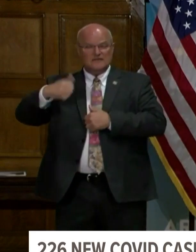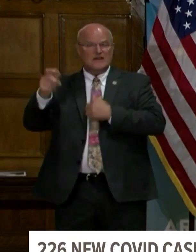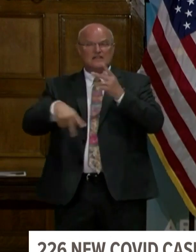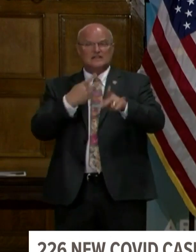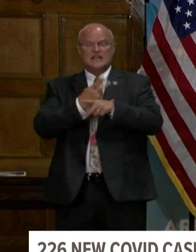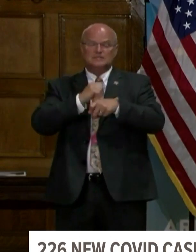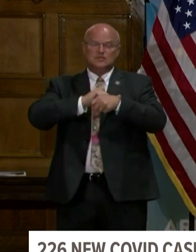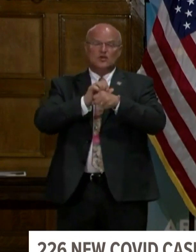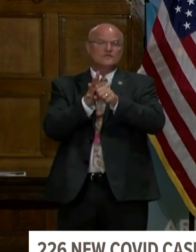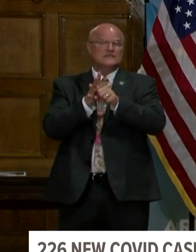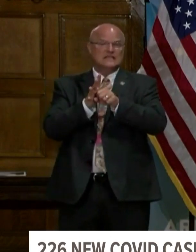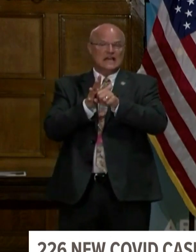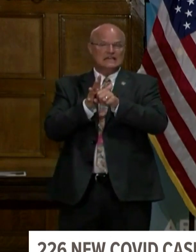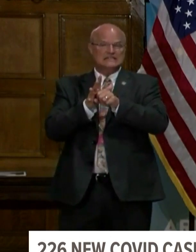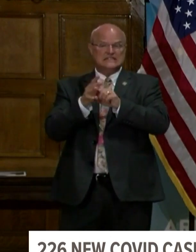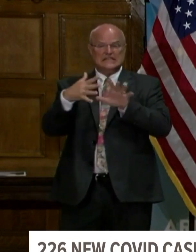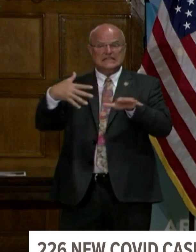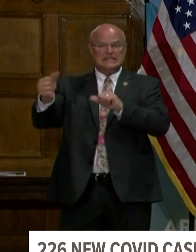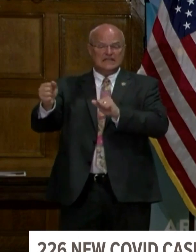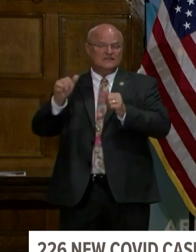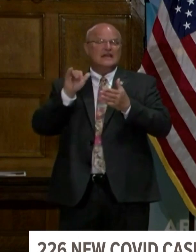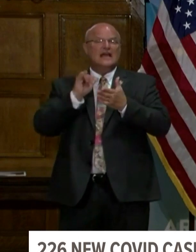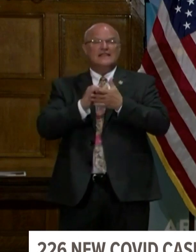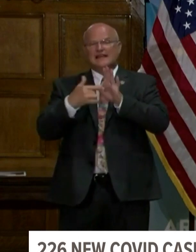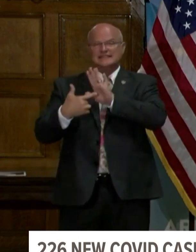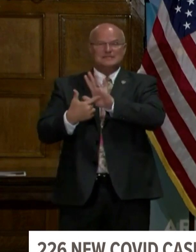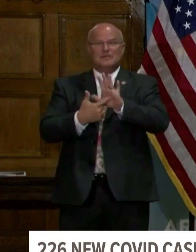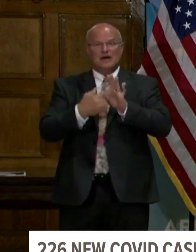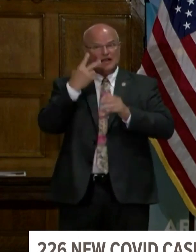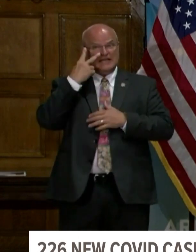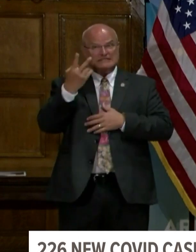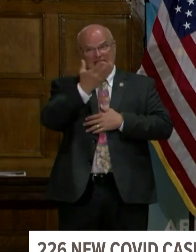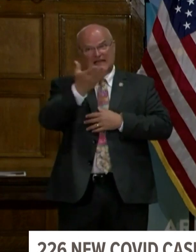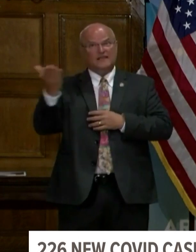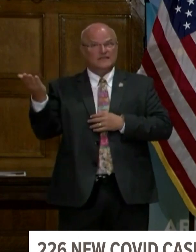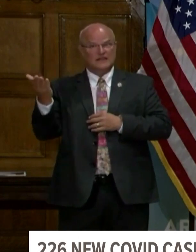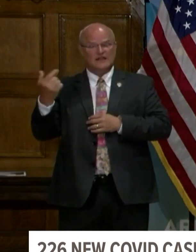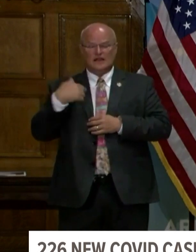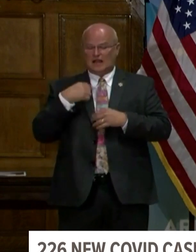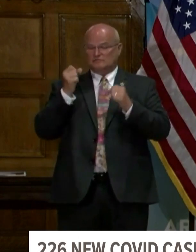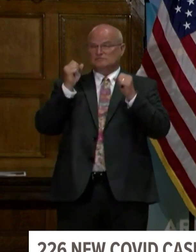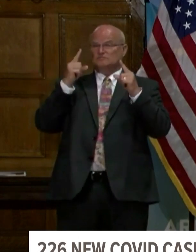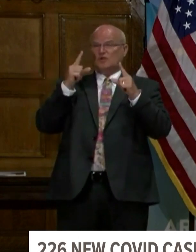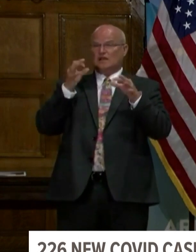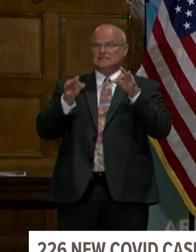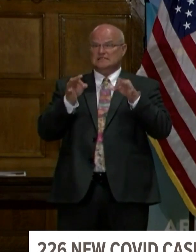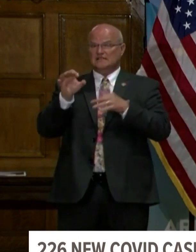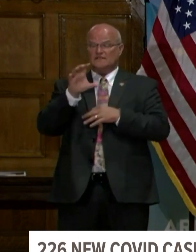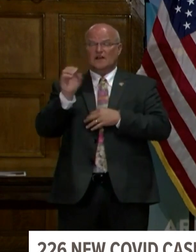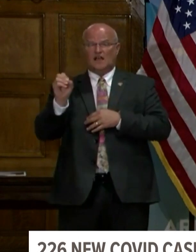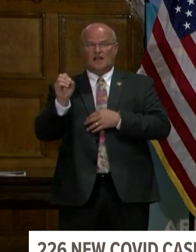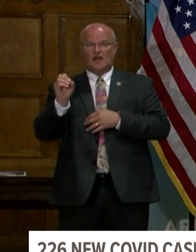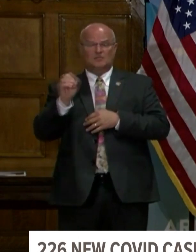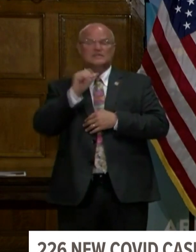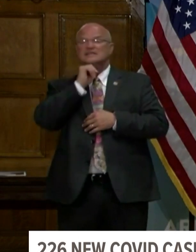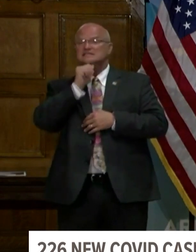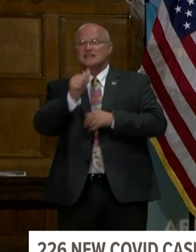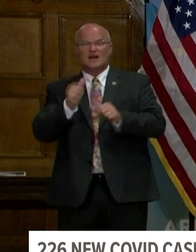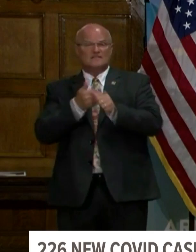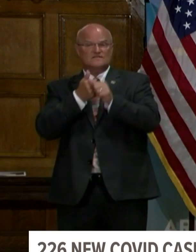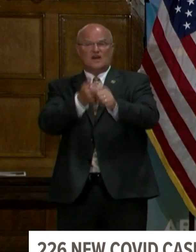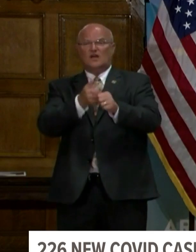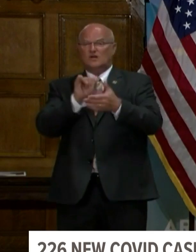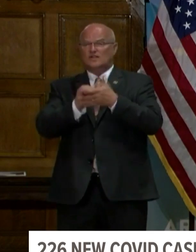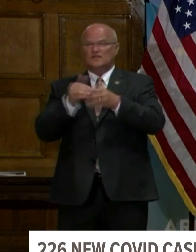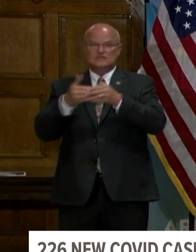types of COVID-19 leave, and that's the model that I see out there, and I'd be surprised if any company is not